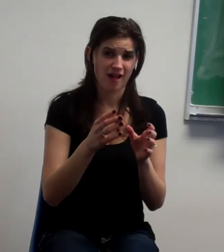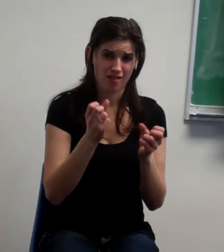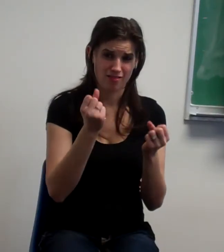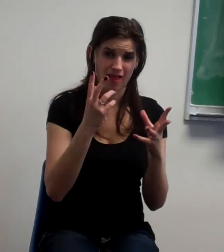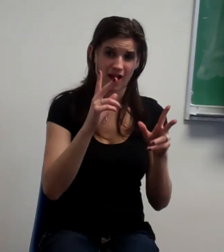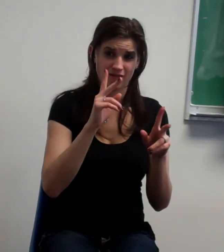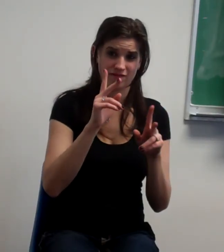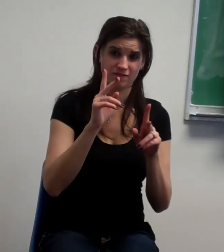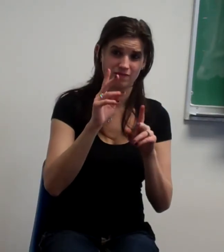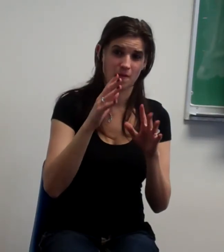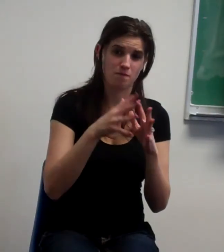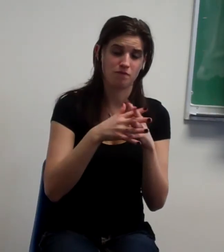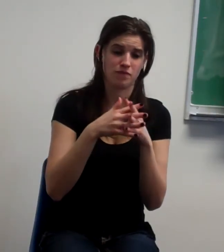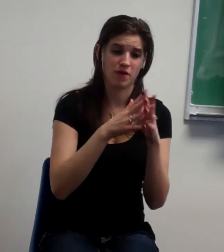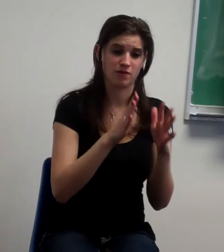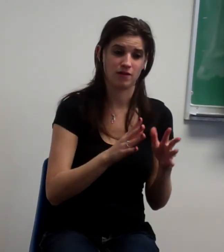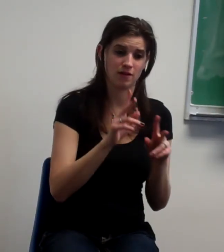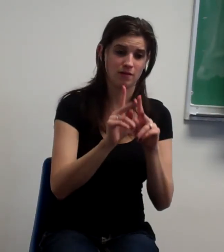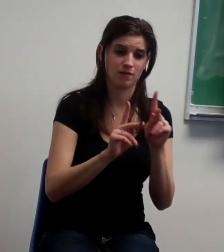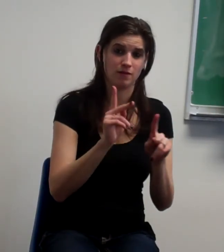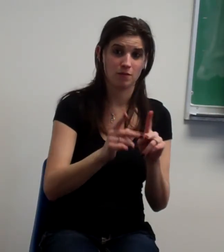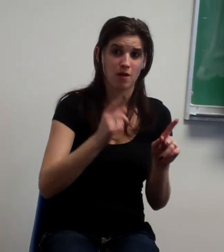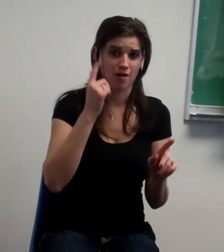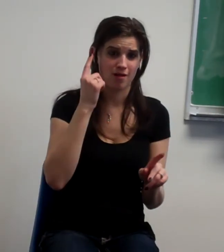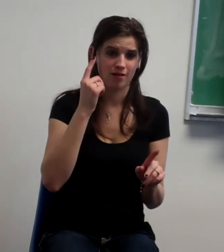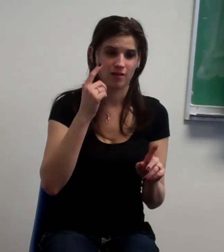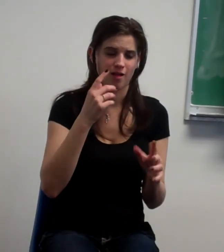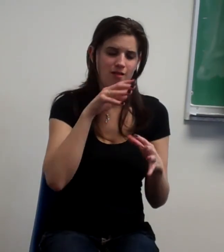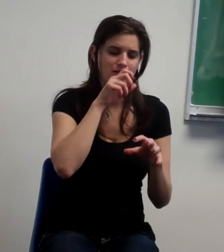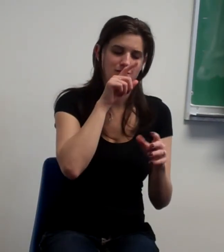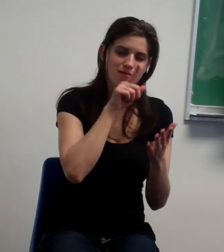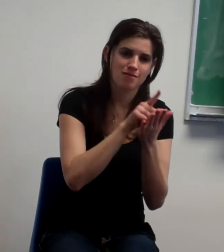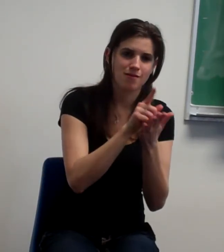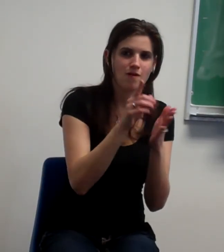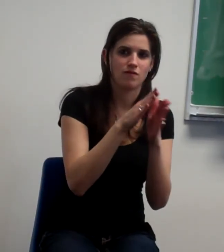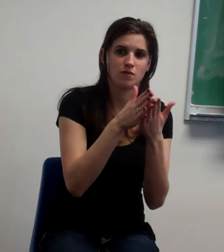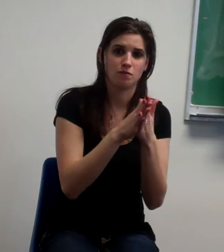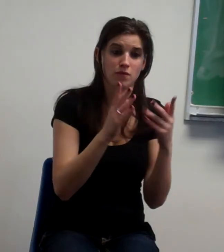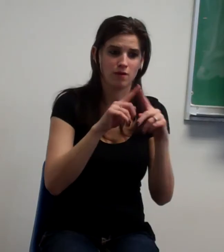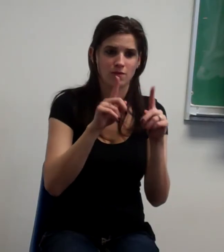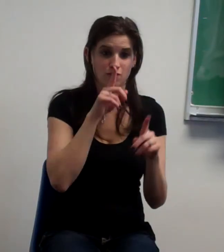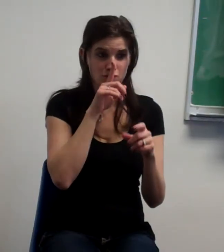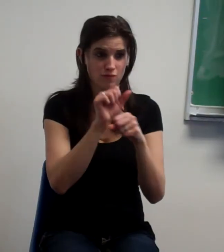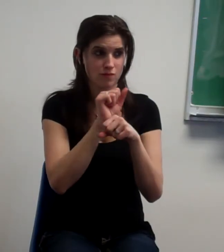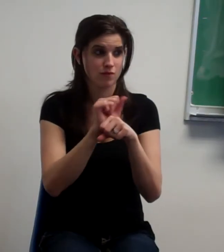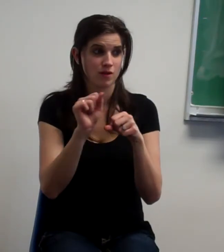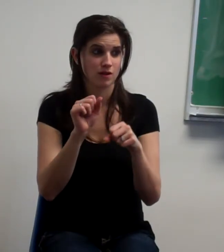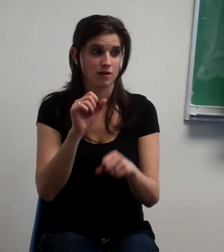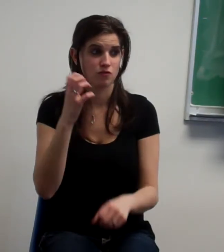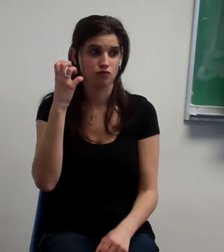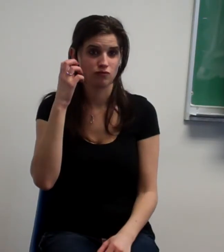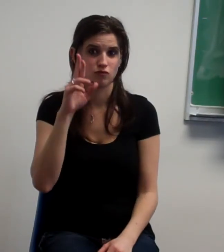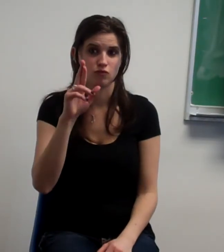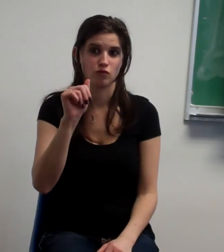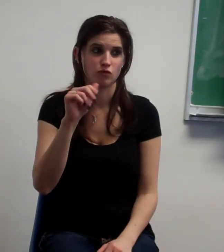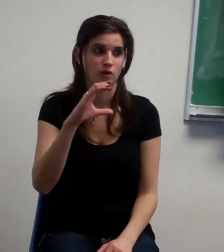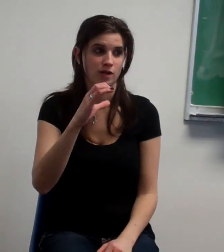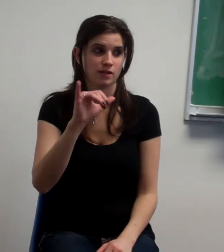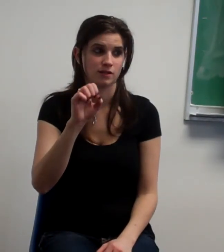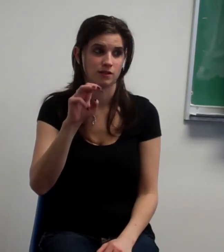do, is exorbitantly racist in its account, right? So, I mean, and why does he say this kind of thing, right? And